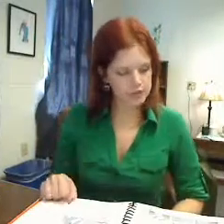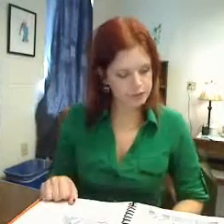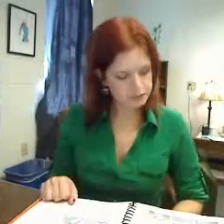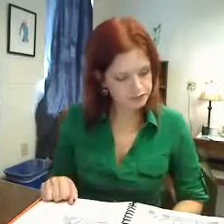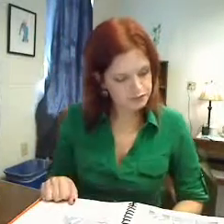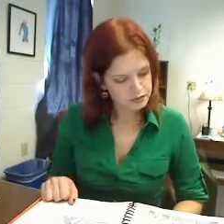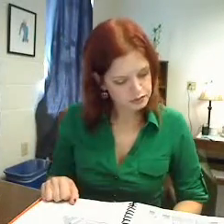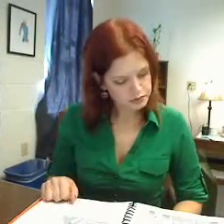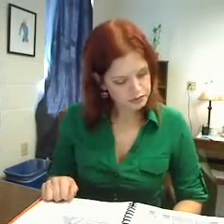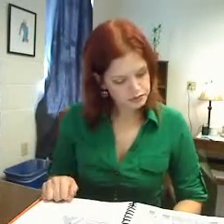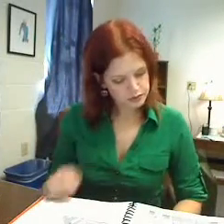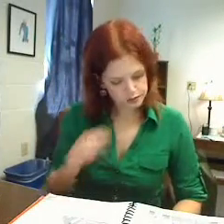successful.